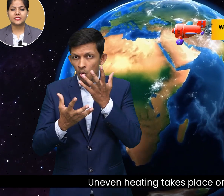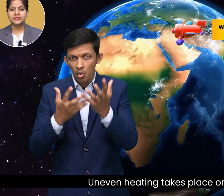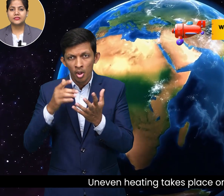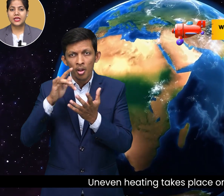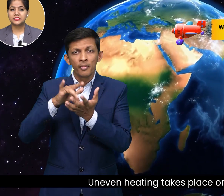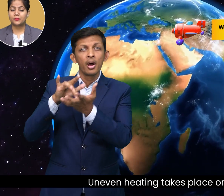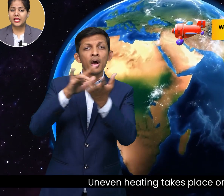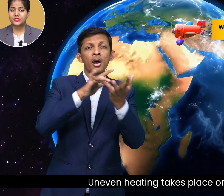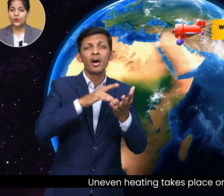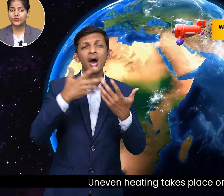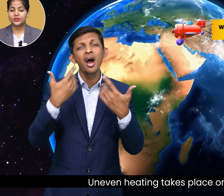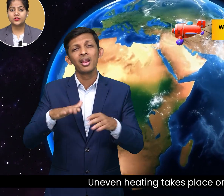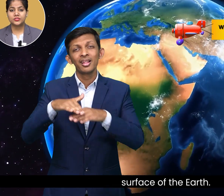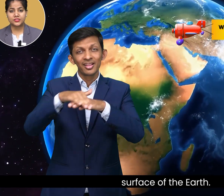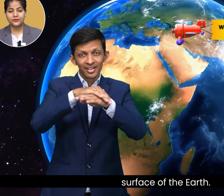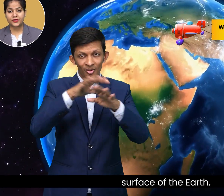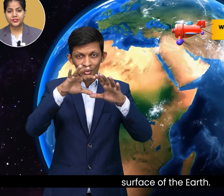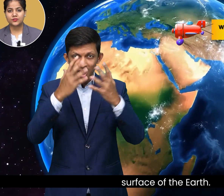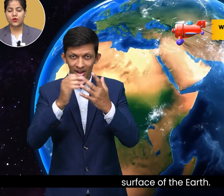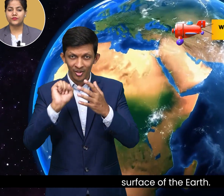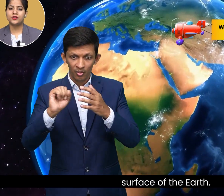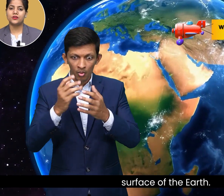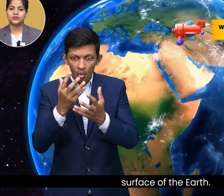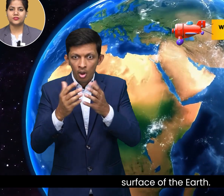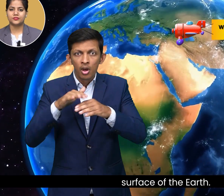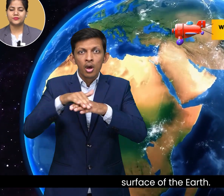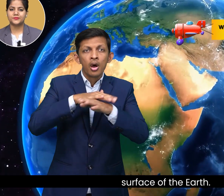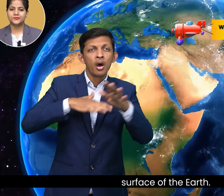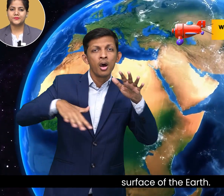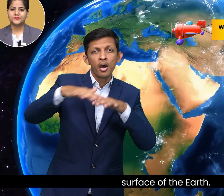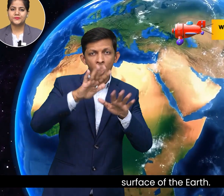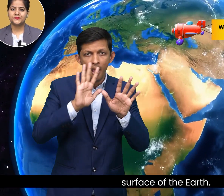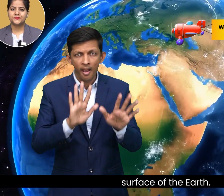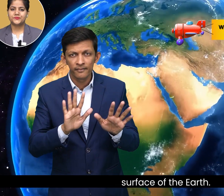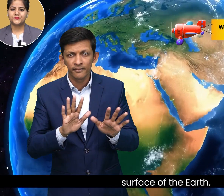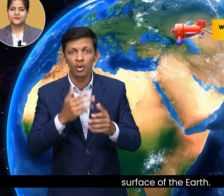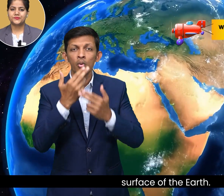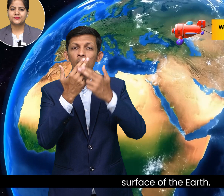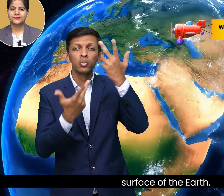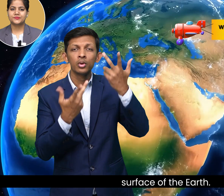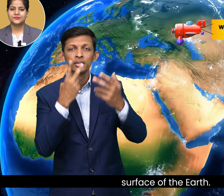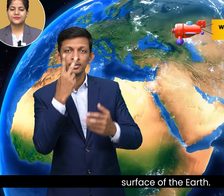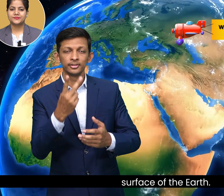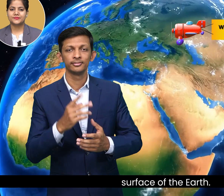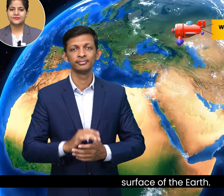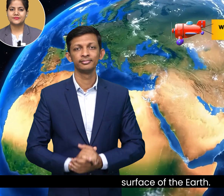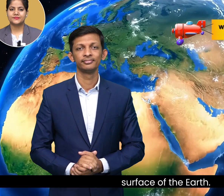Uneven heating takes place on the earth's surface of the earth.